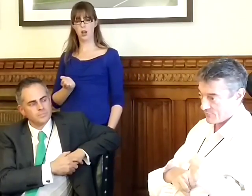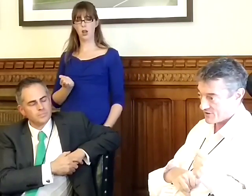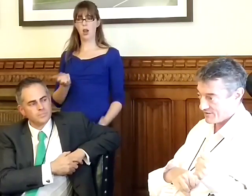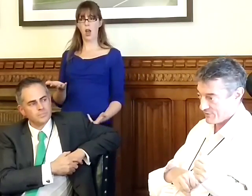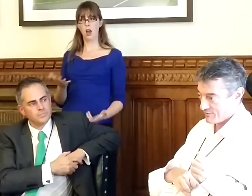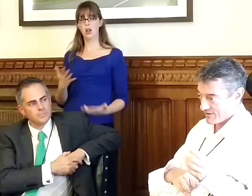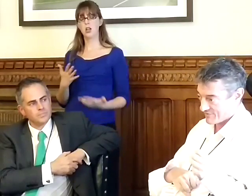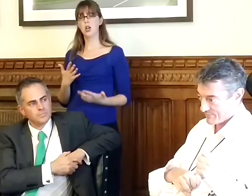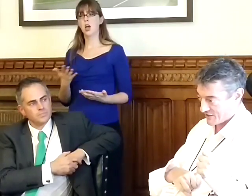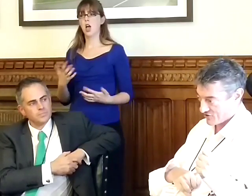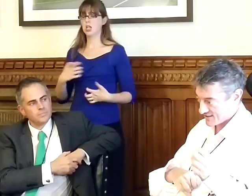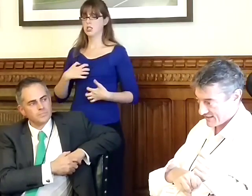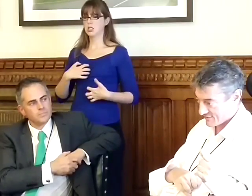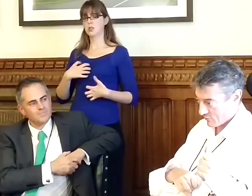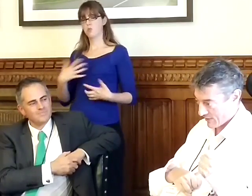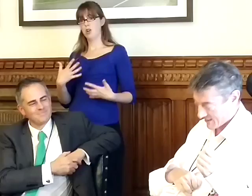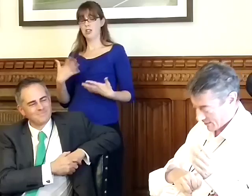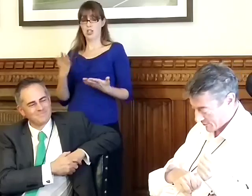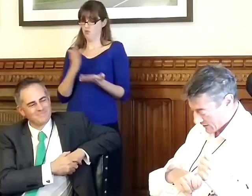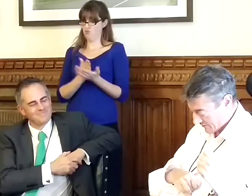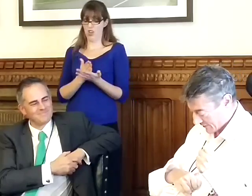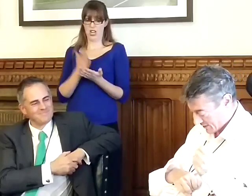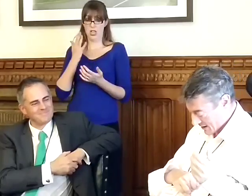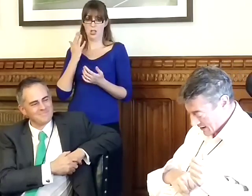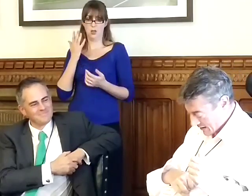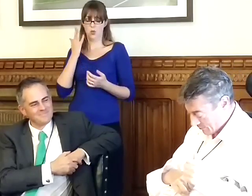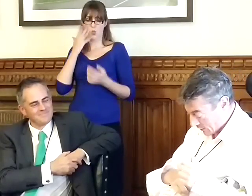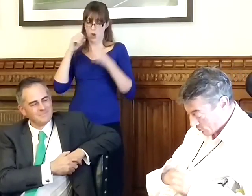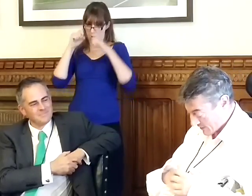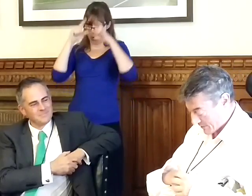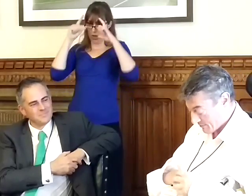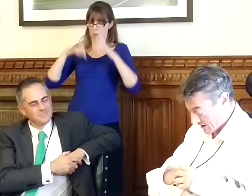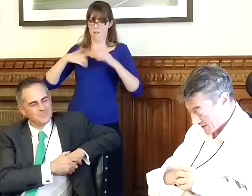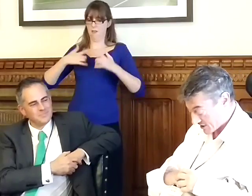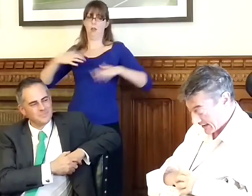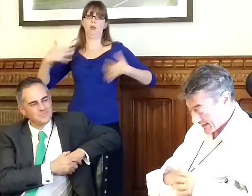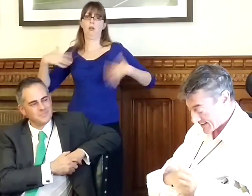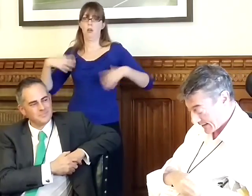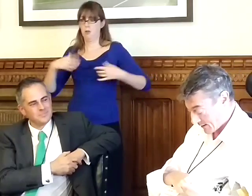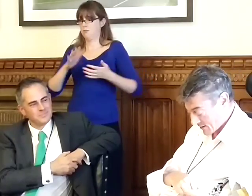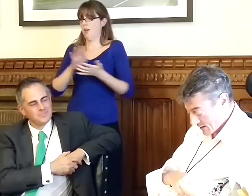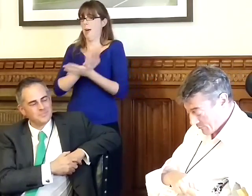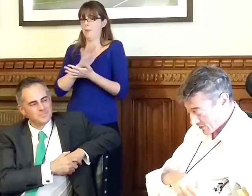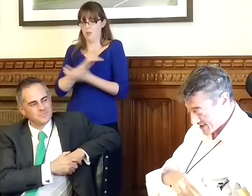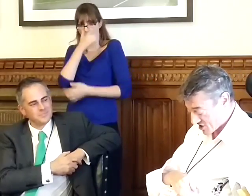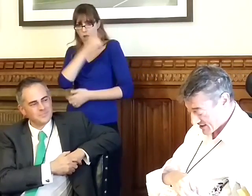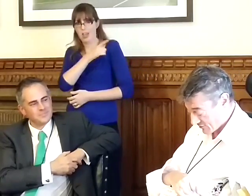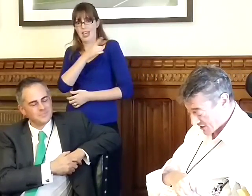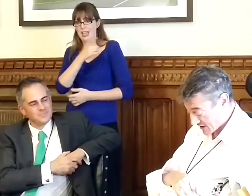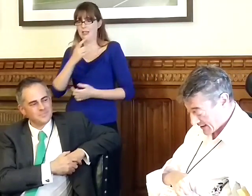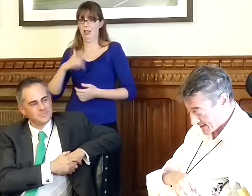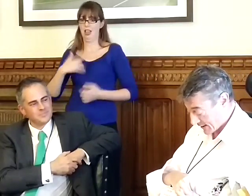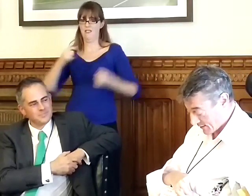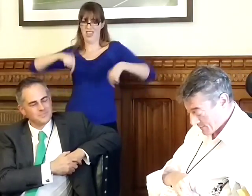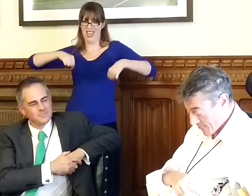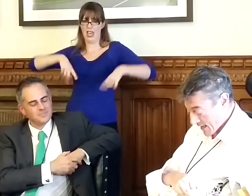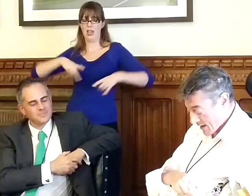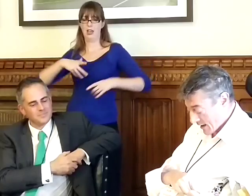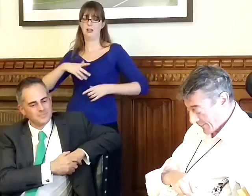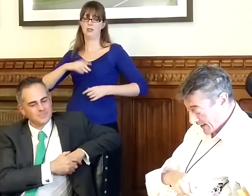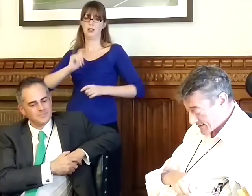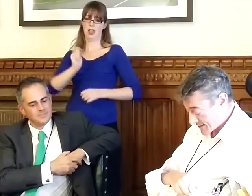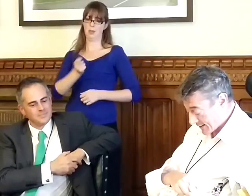surprisingly, and sometimes we have to pinch ourselves and wake up that we live in a borough where people are actually listening, politicians are actually